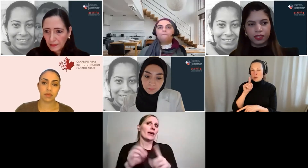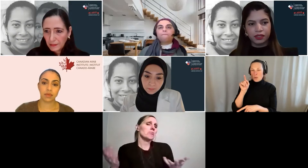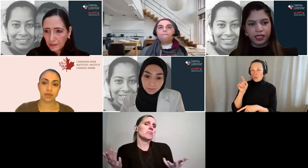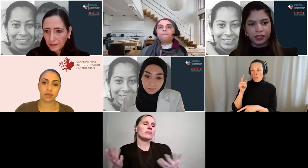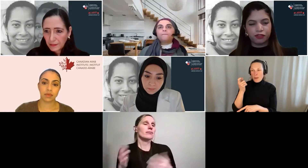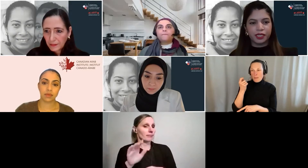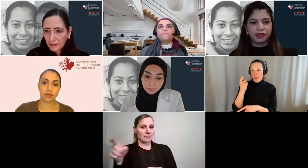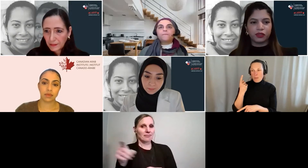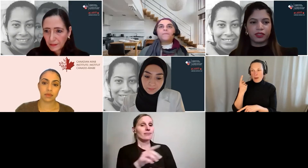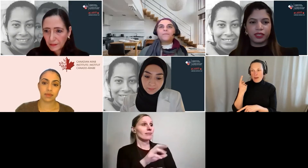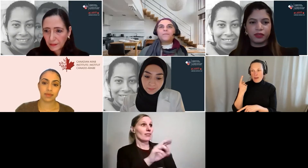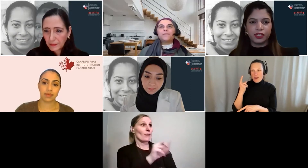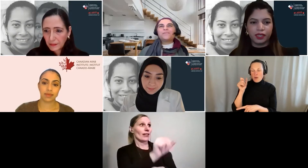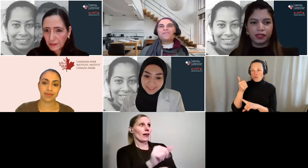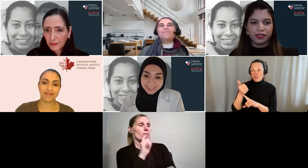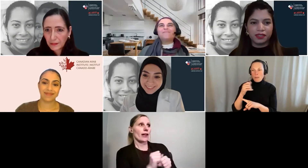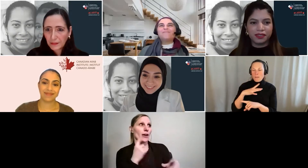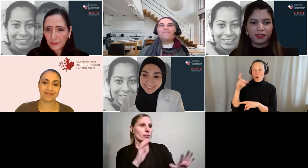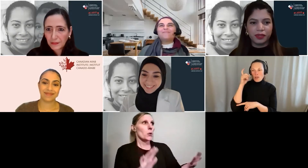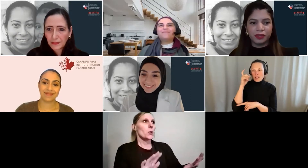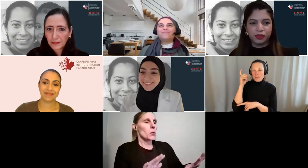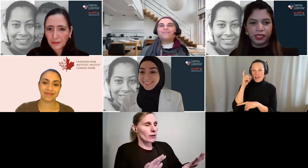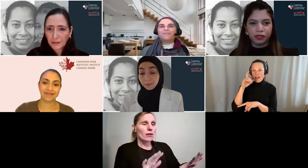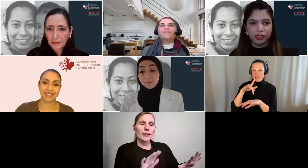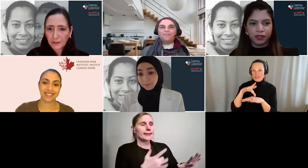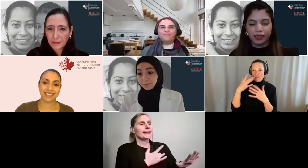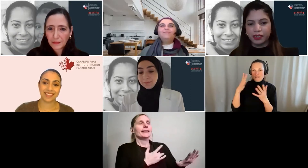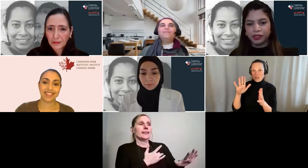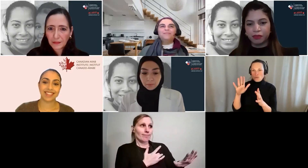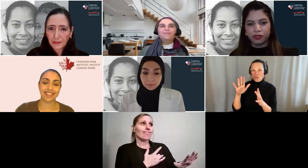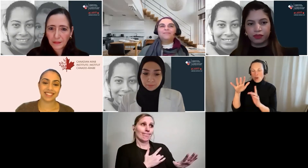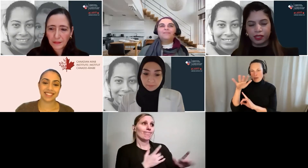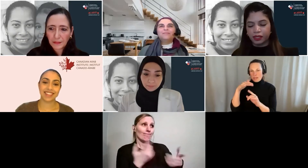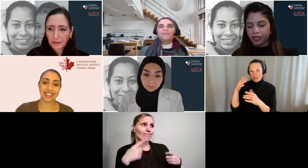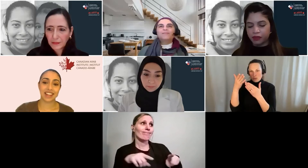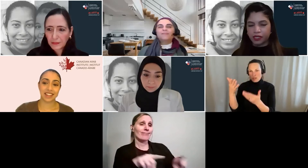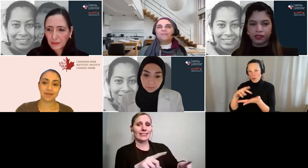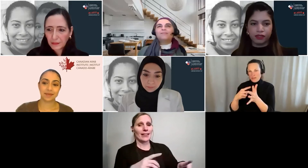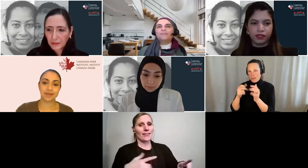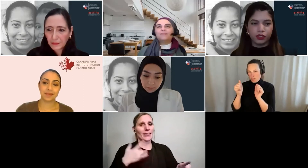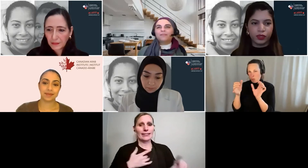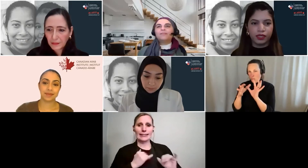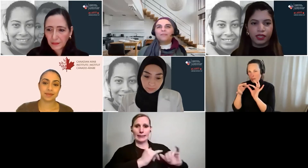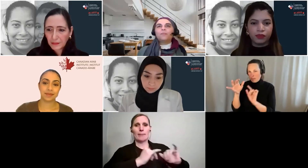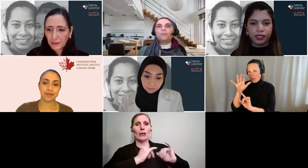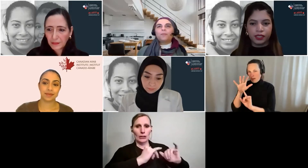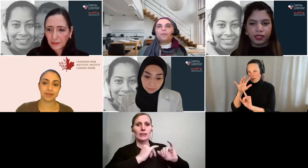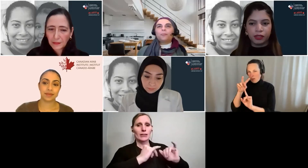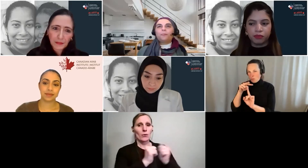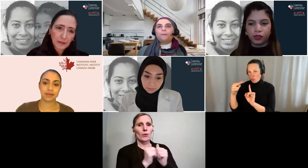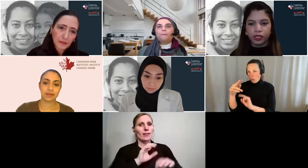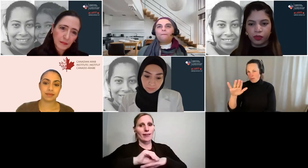was sitting on the edge of my seat while Lola was speaking because it's so relatable in terms of our counseling staff as well.